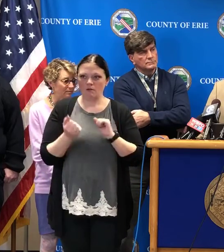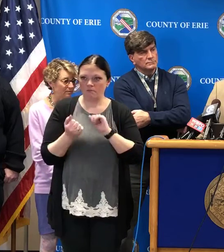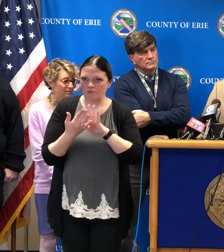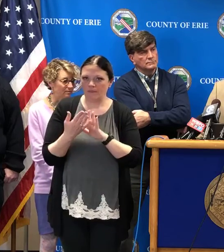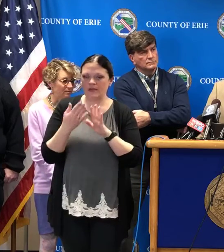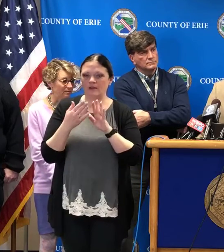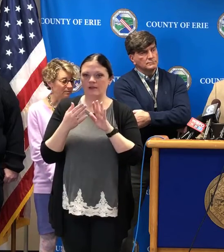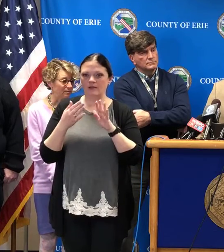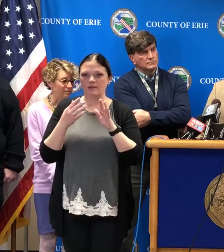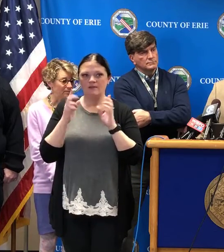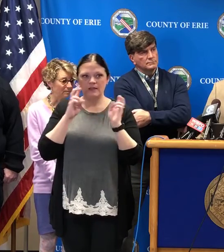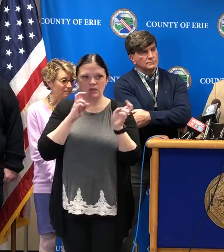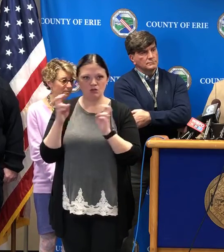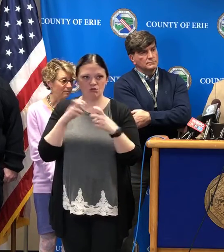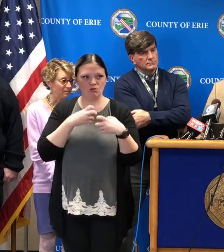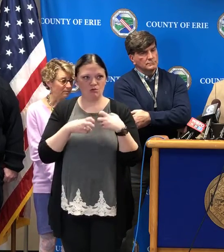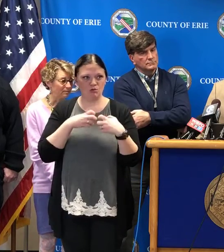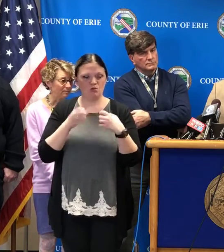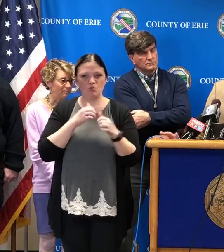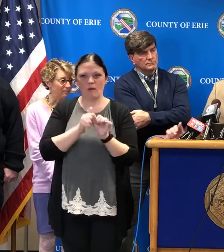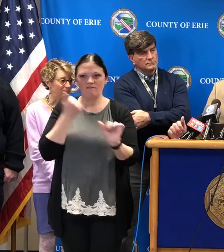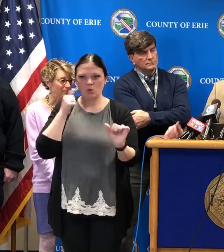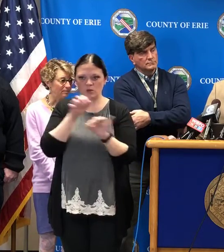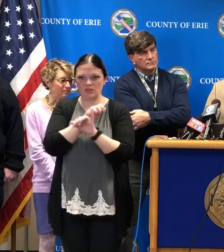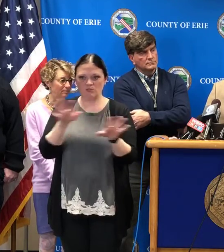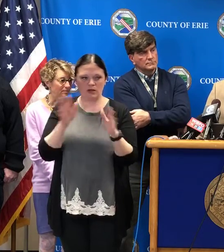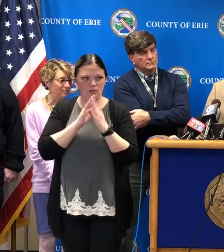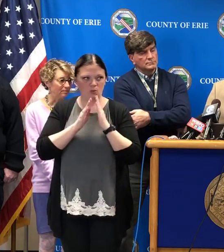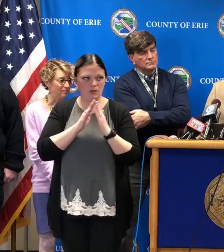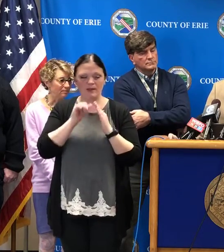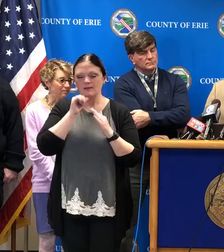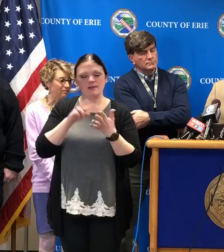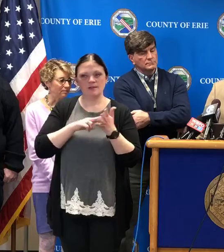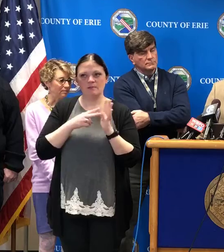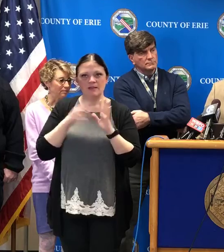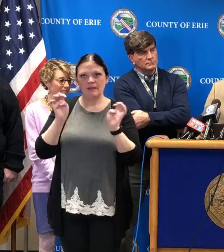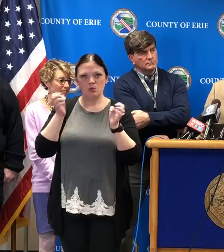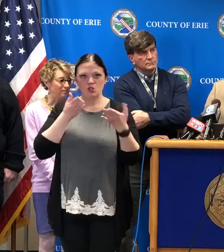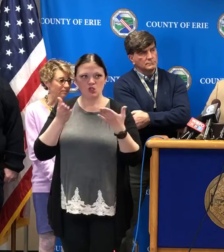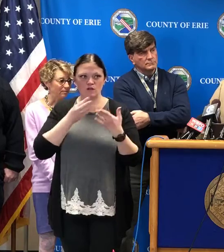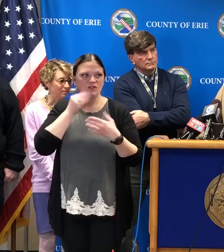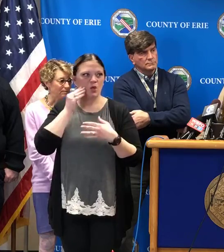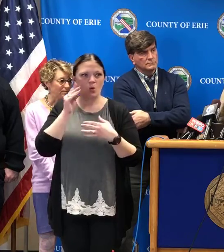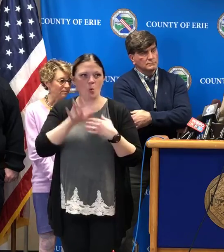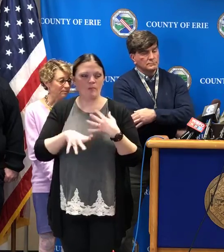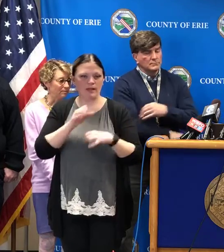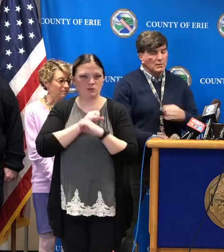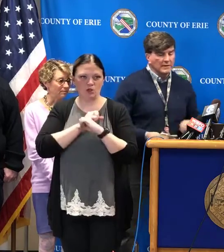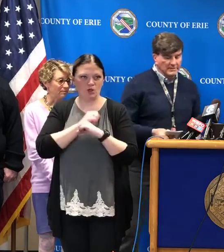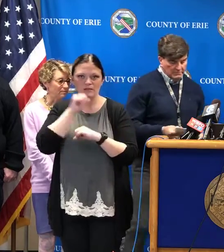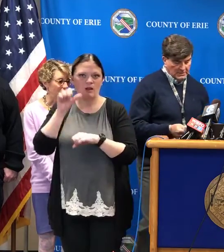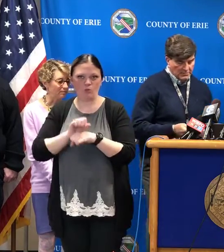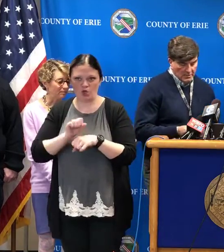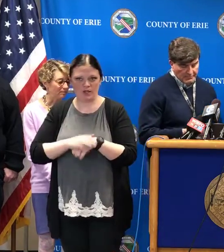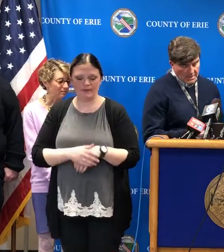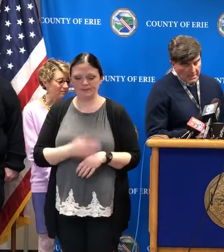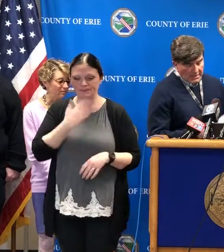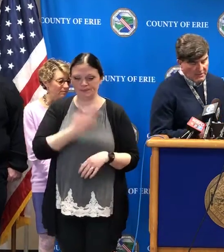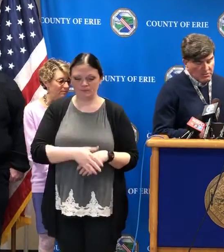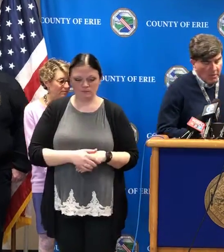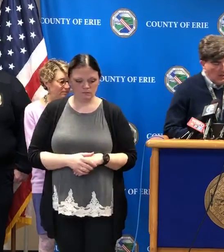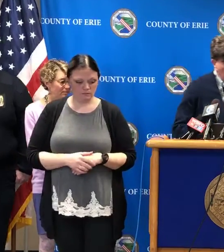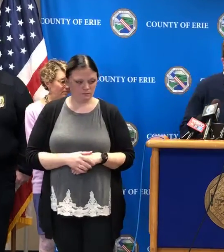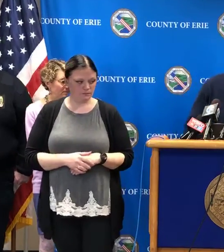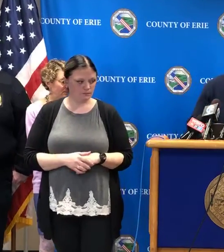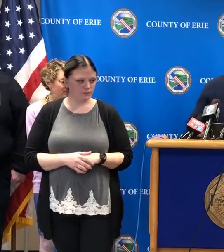issue to avoid community spread, but that does not mean that Homeland Security Emergency Services hasn't been working. So, Commissioner? Thanks, Bob.